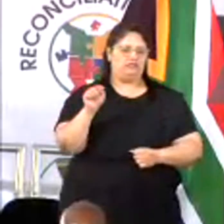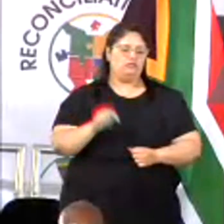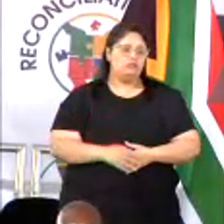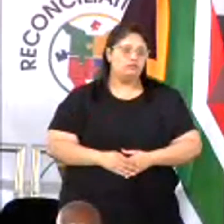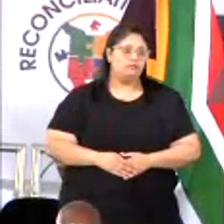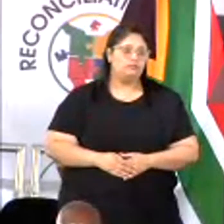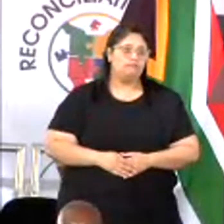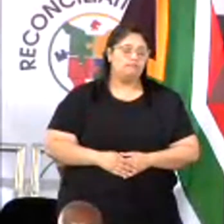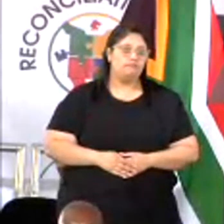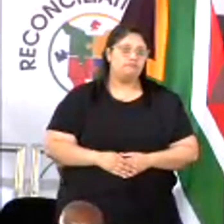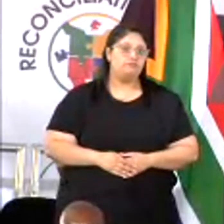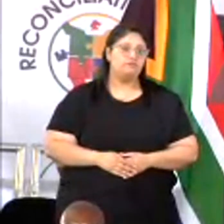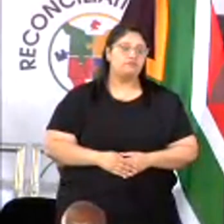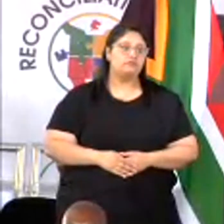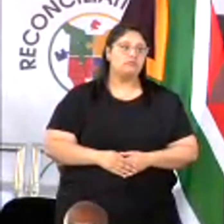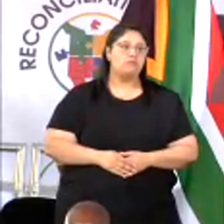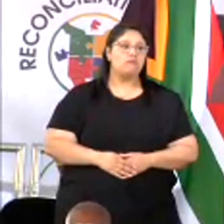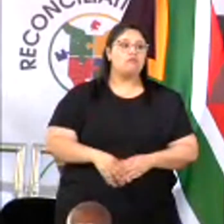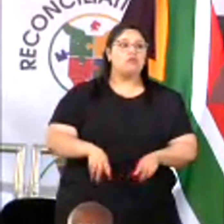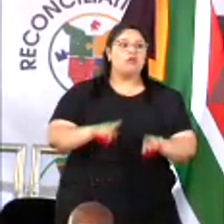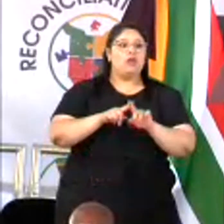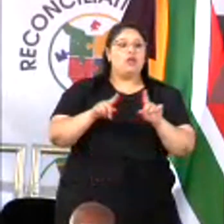En ons doen 'n beroep